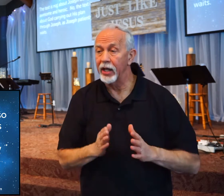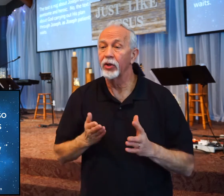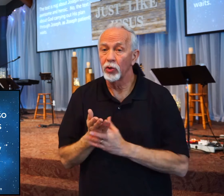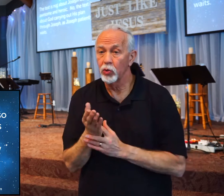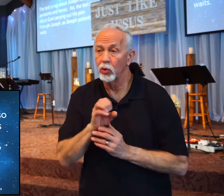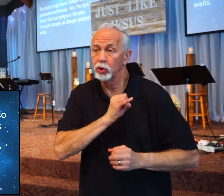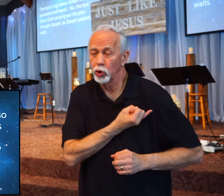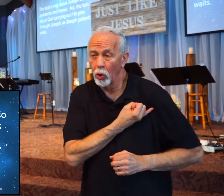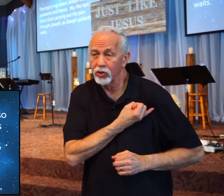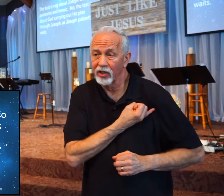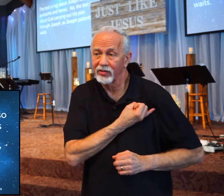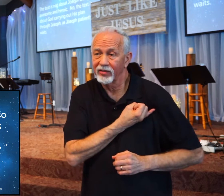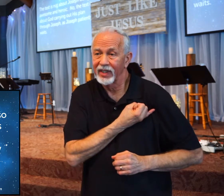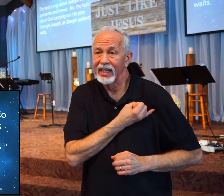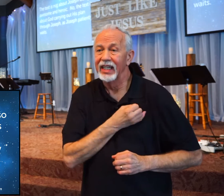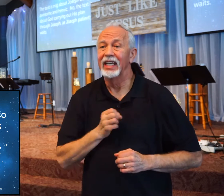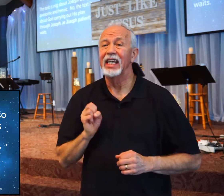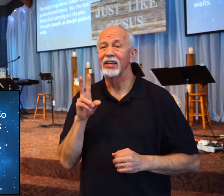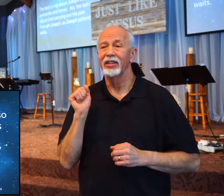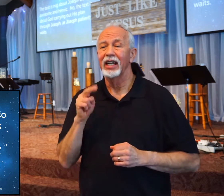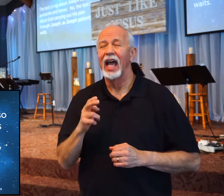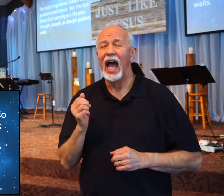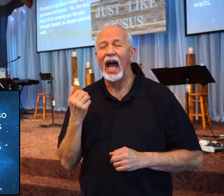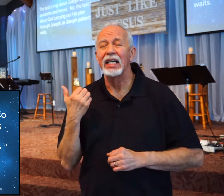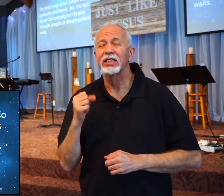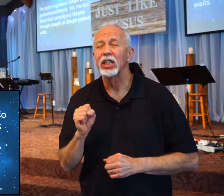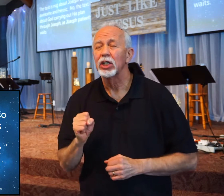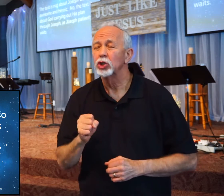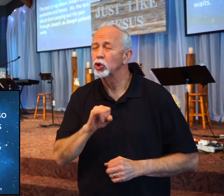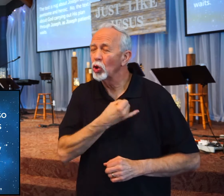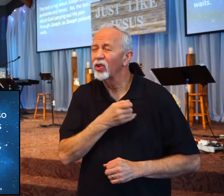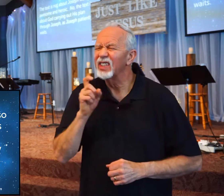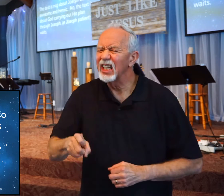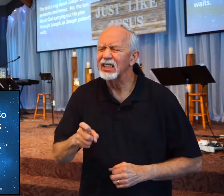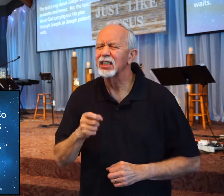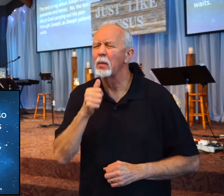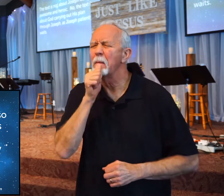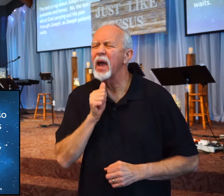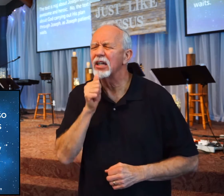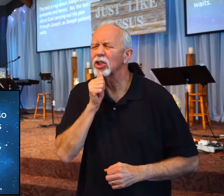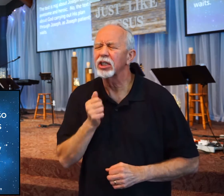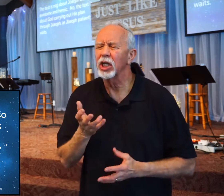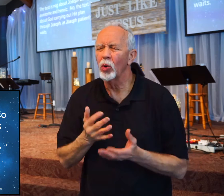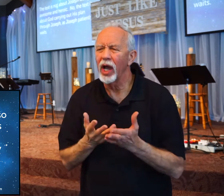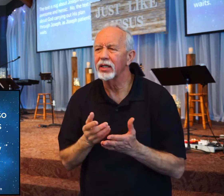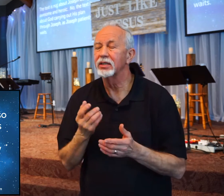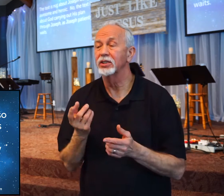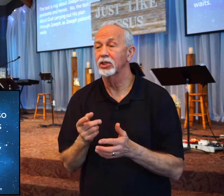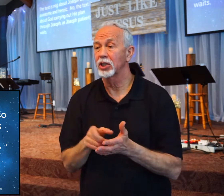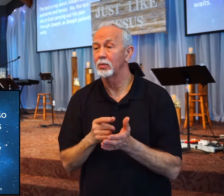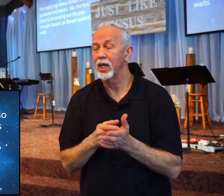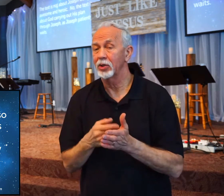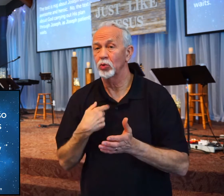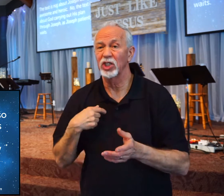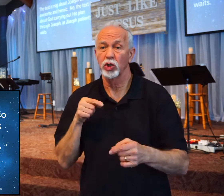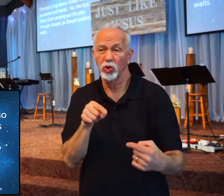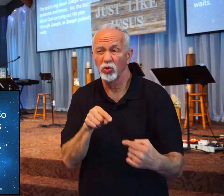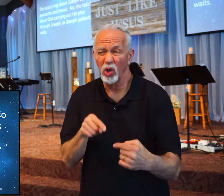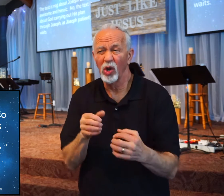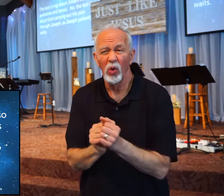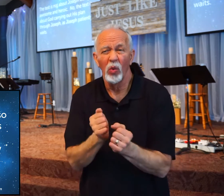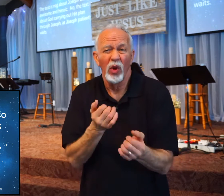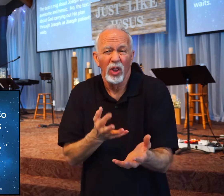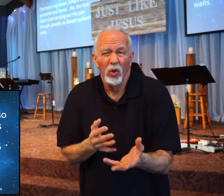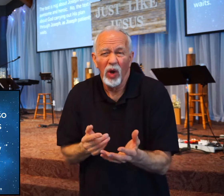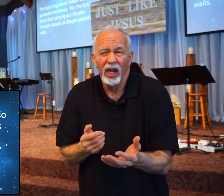Joseph, even as Joseph has to patiently wait. And sometimes we struggle with the waiting. Sometimes